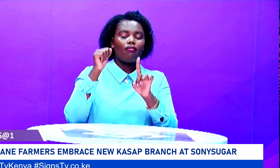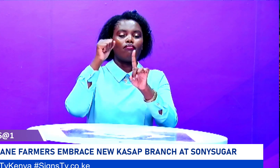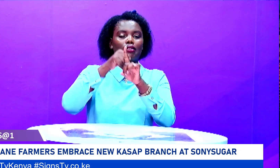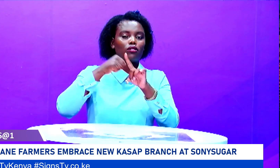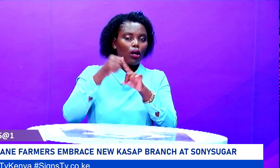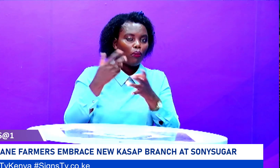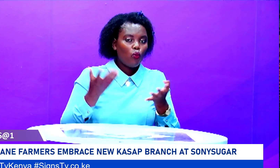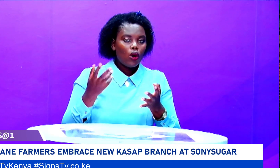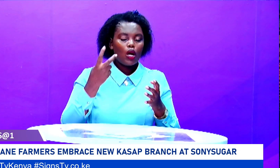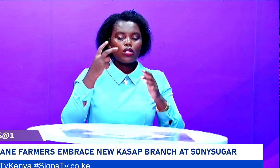champion farmers' welfare.